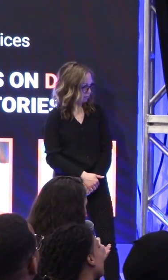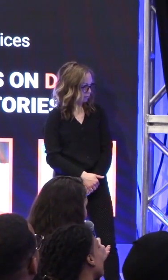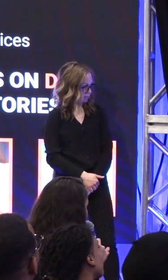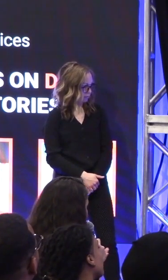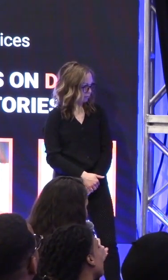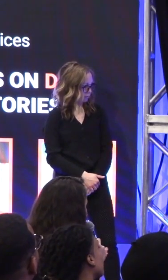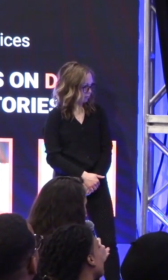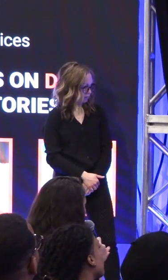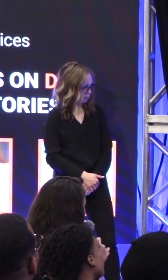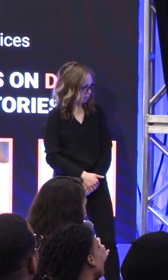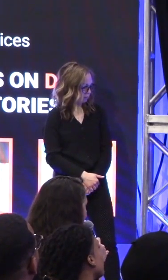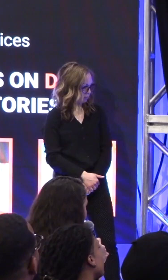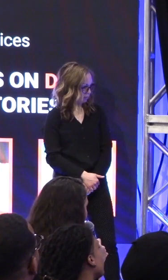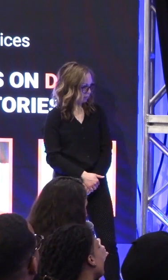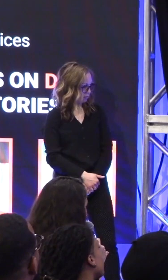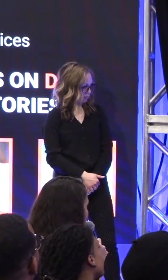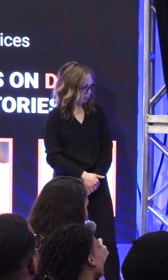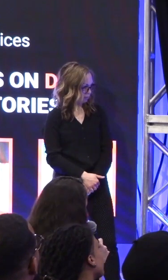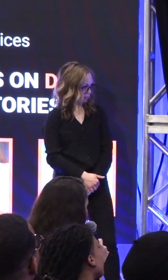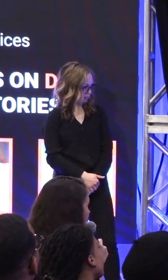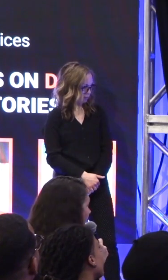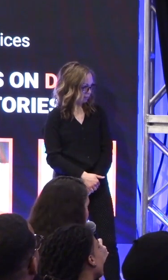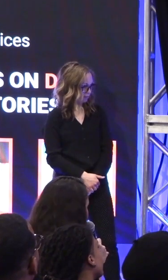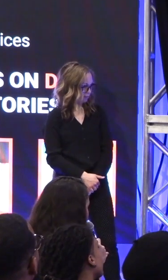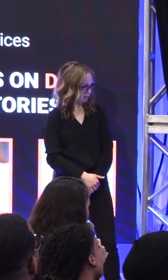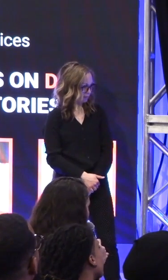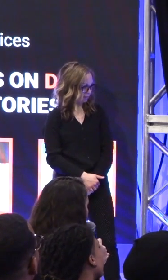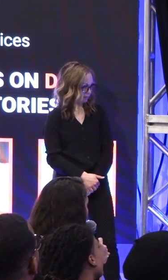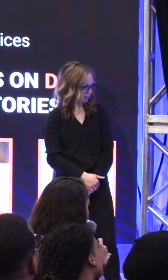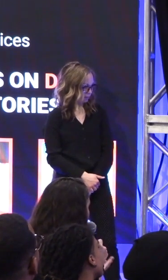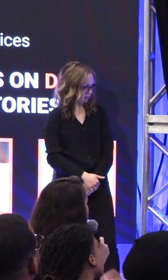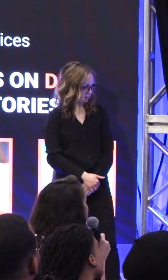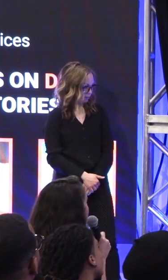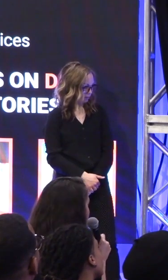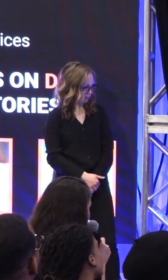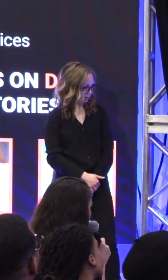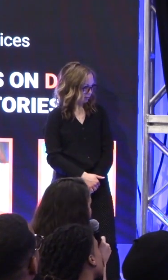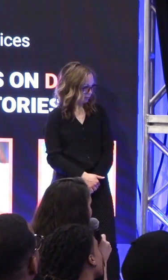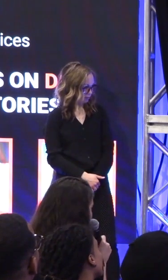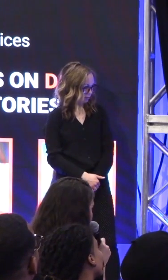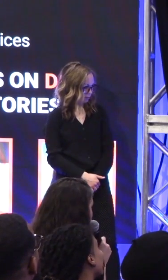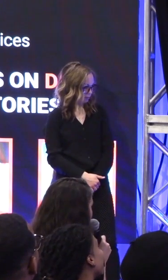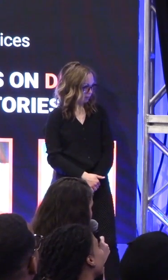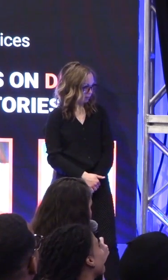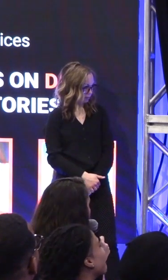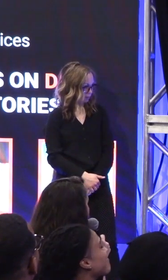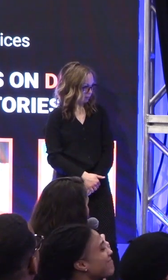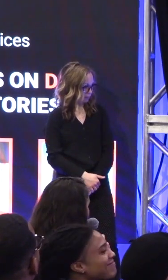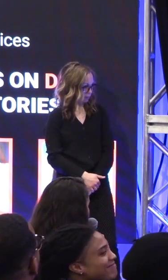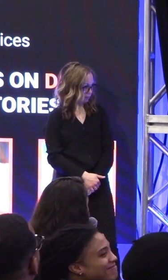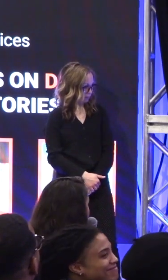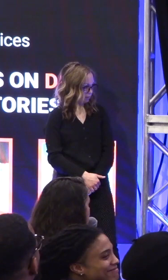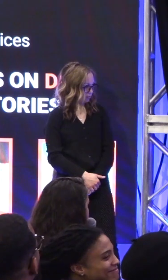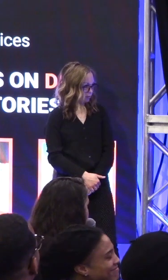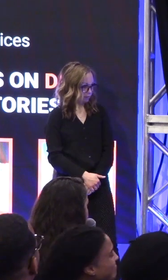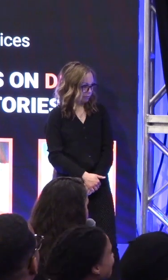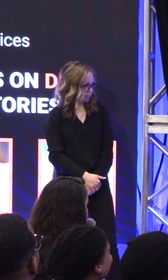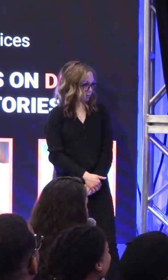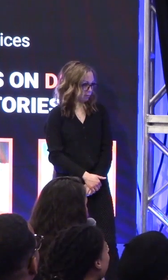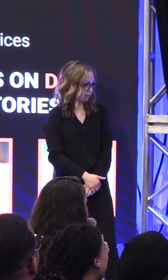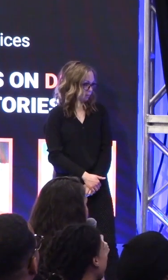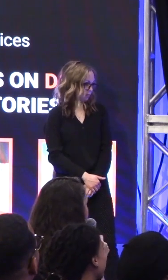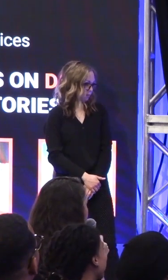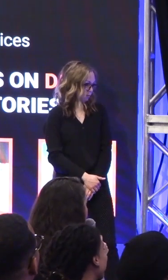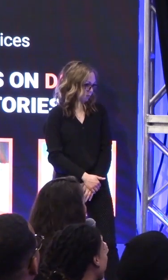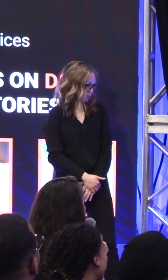our ASL master, she said absolutely not. Her name is Alexandria. She's just a fantastic